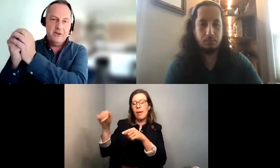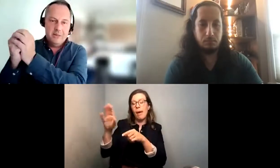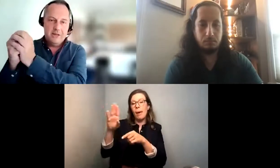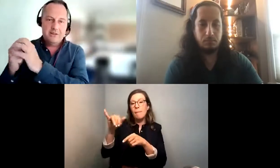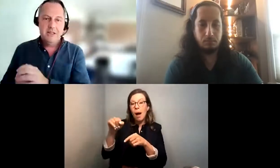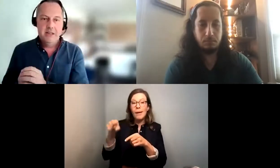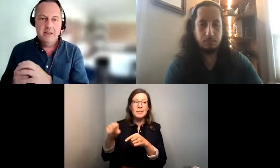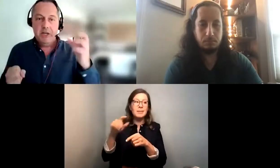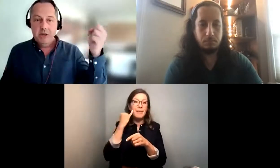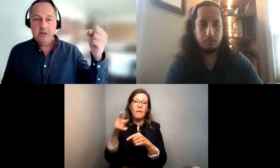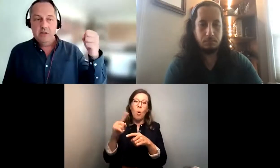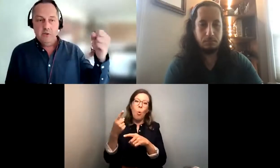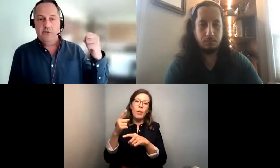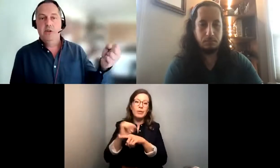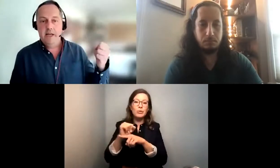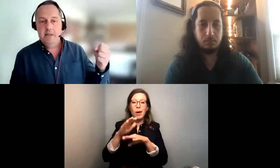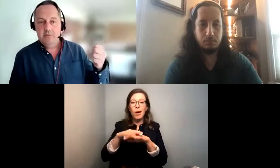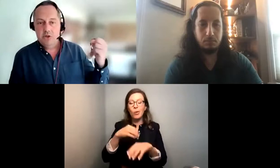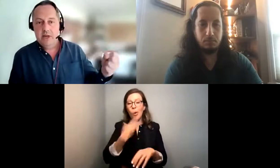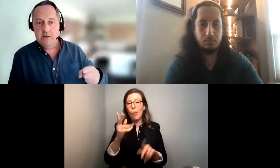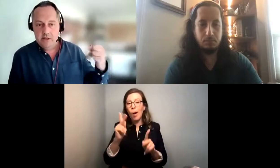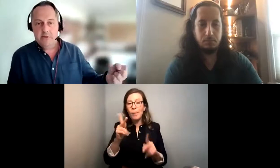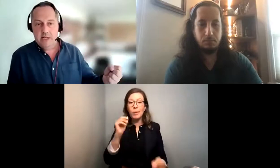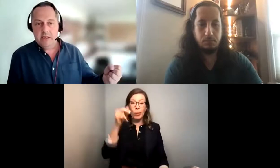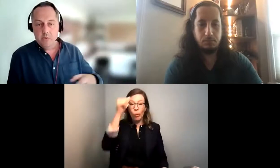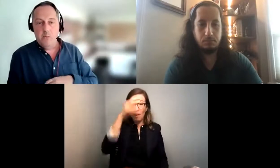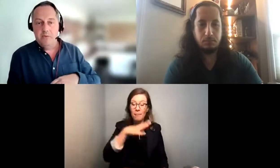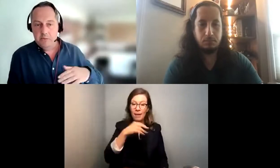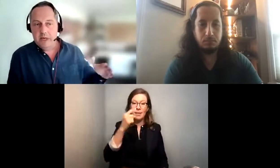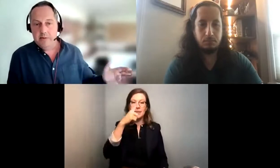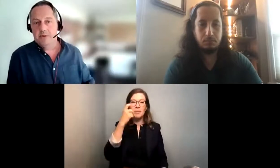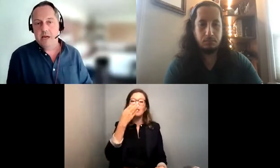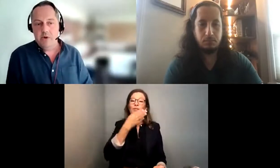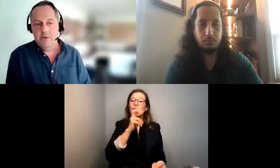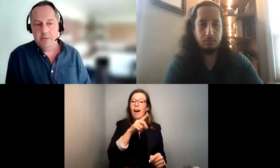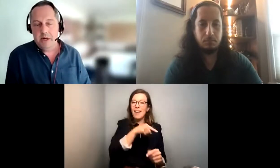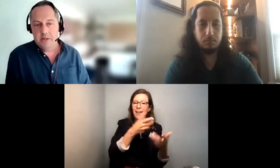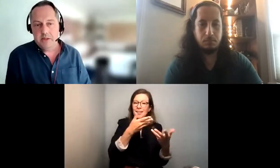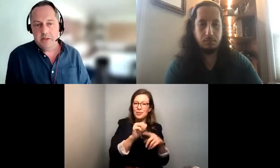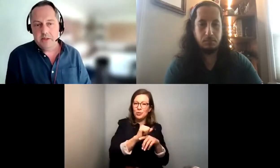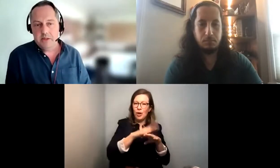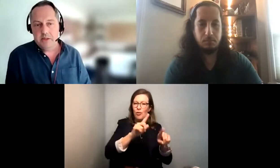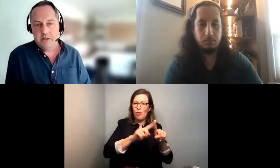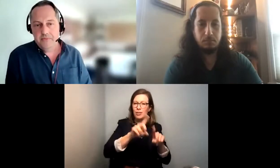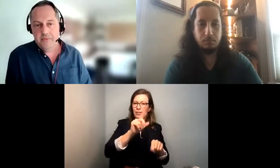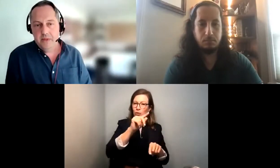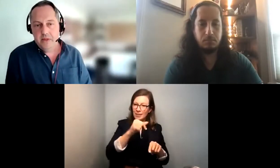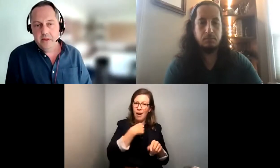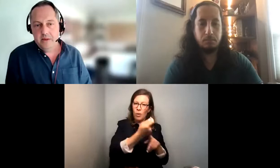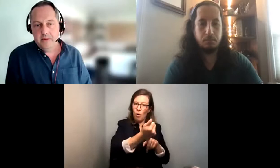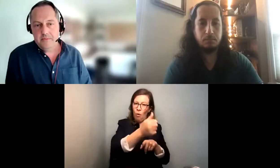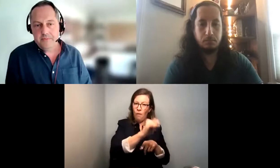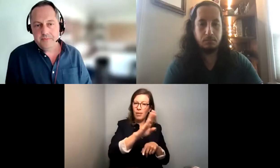or females, because the front end has been trained on different data where we've been able to get rid of the bias.